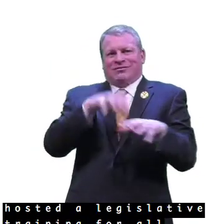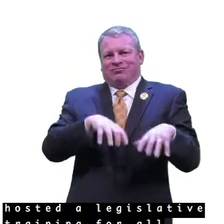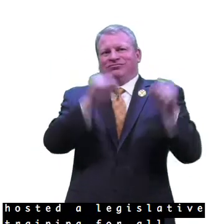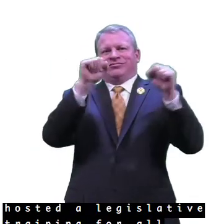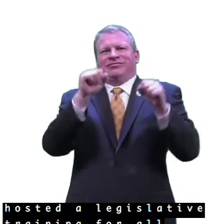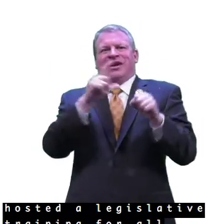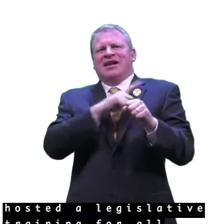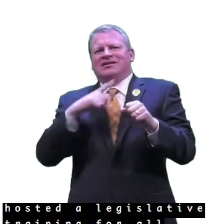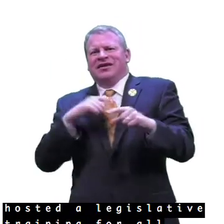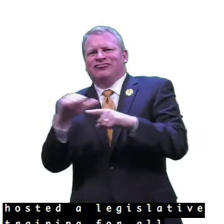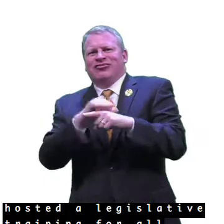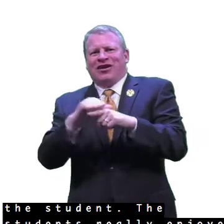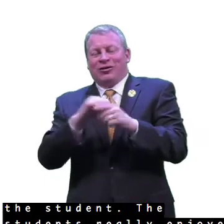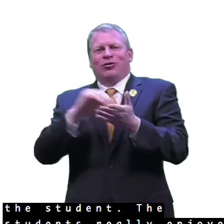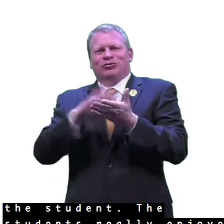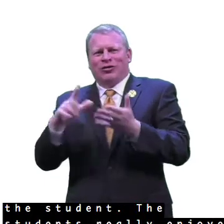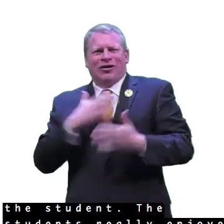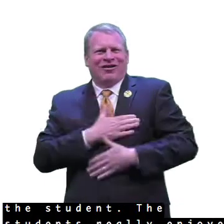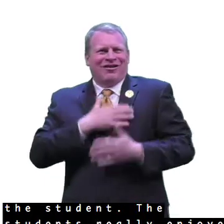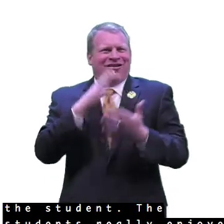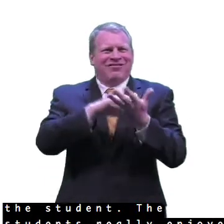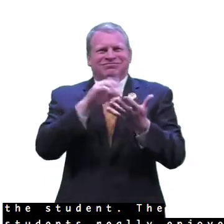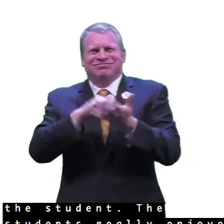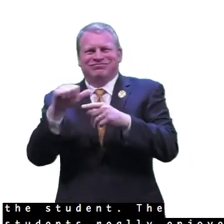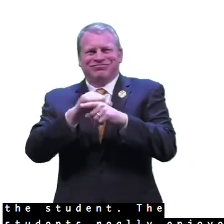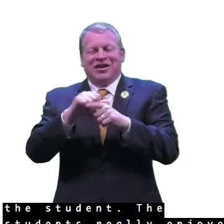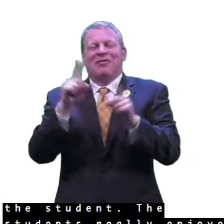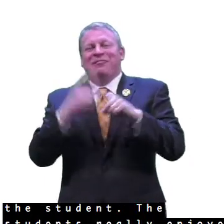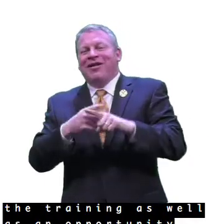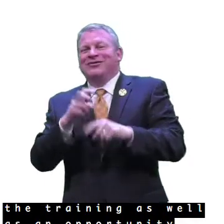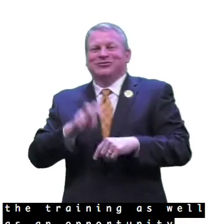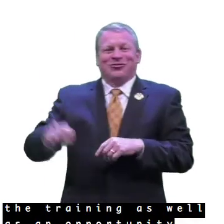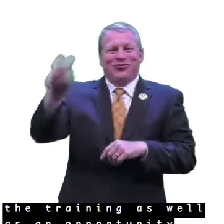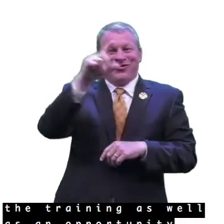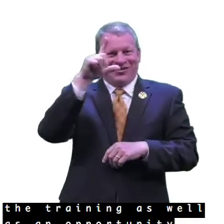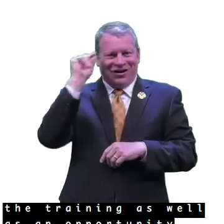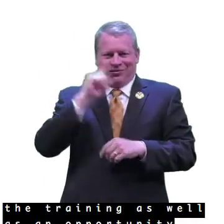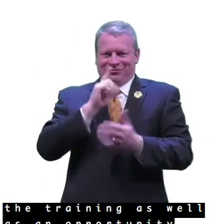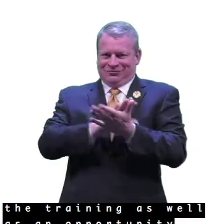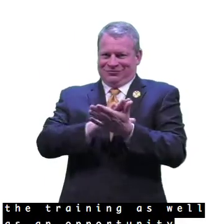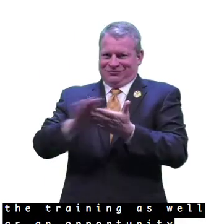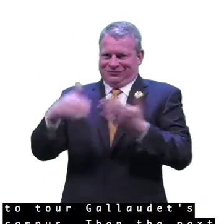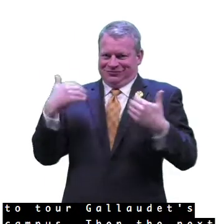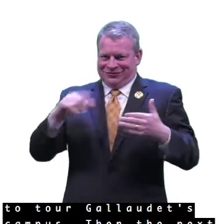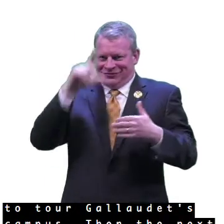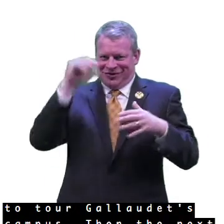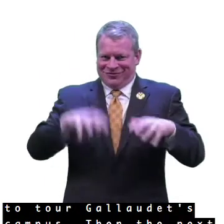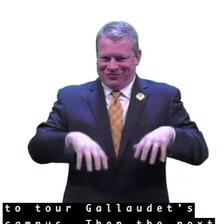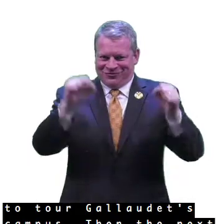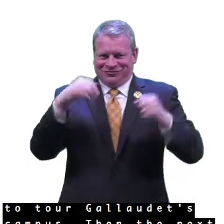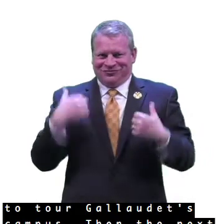a legislative training for all the students. The students really enjoyed the training, as well as an opportunity to tour Gallaudet's